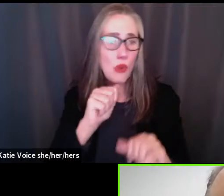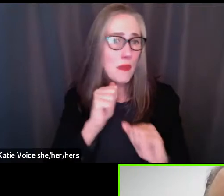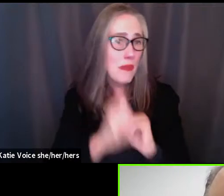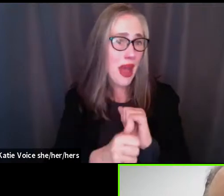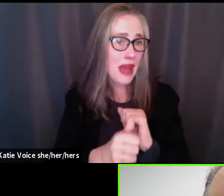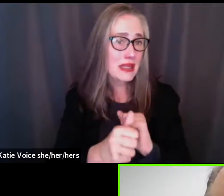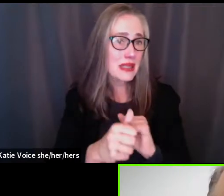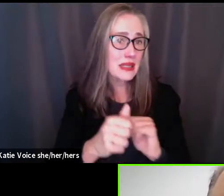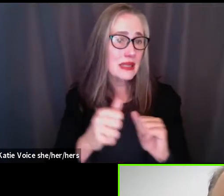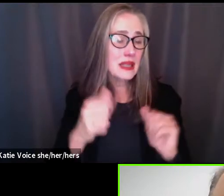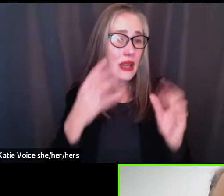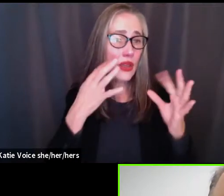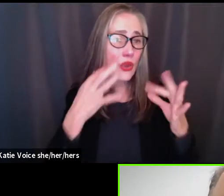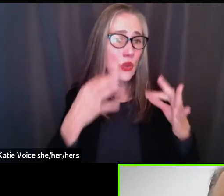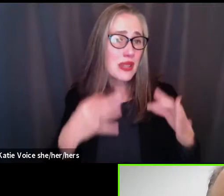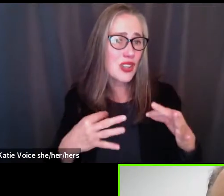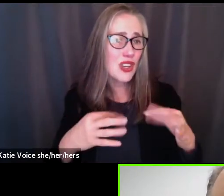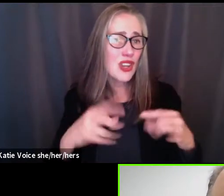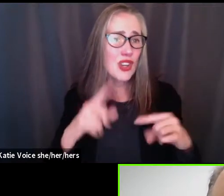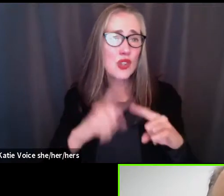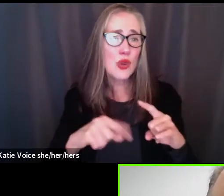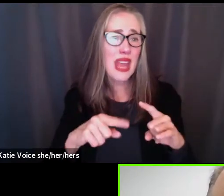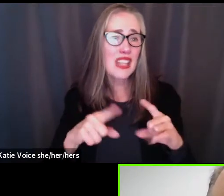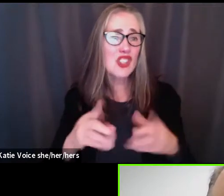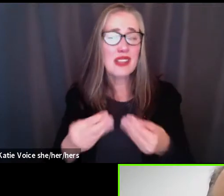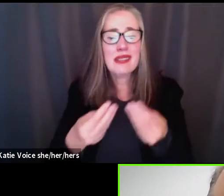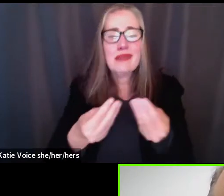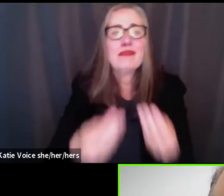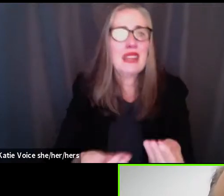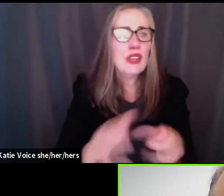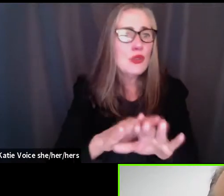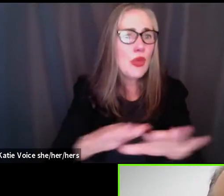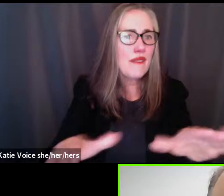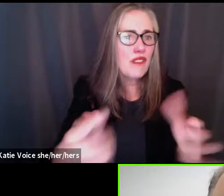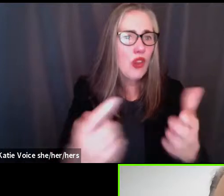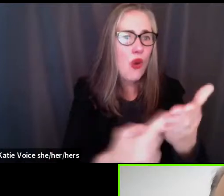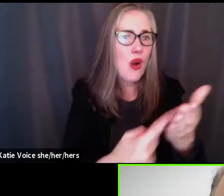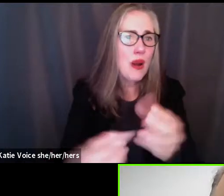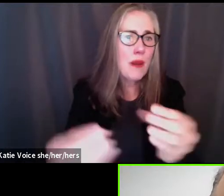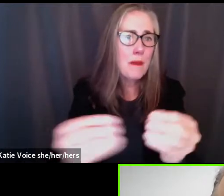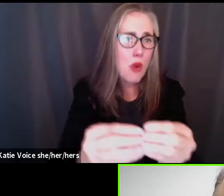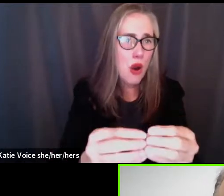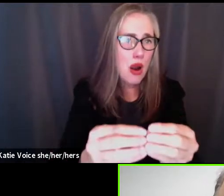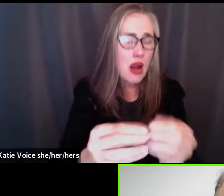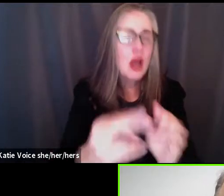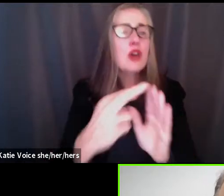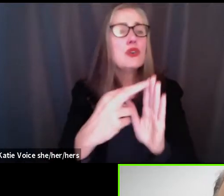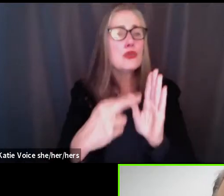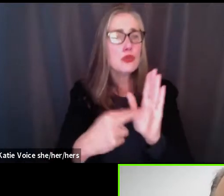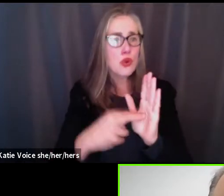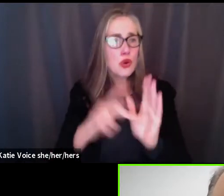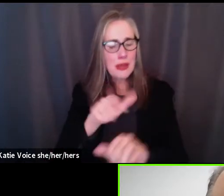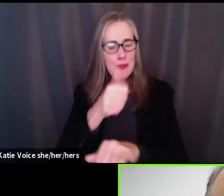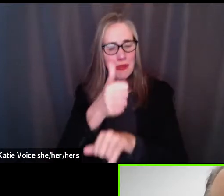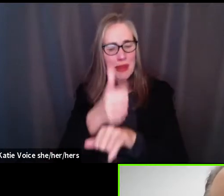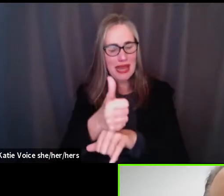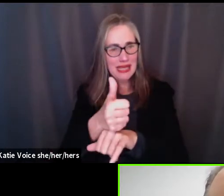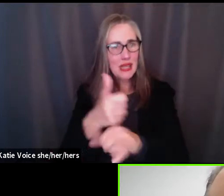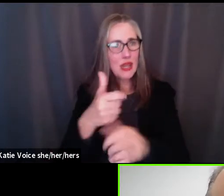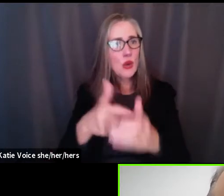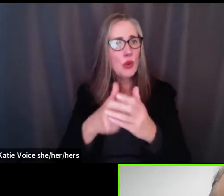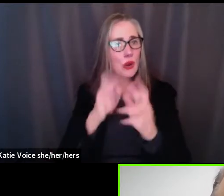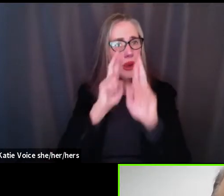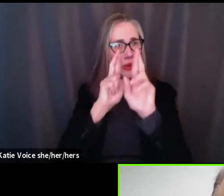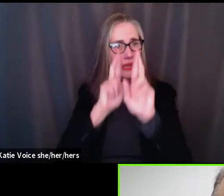you can't just discharge it to the floor in such a case. There are rules in place. Those rules need to be respected. I've